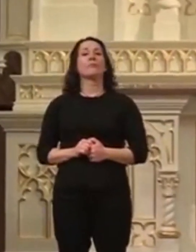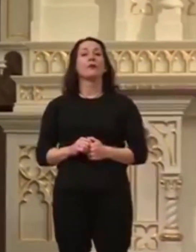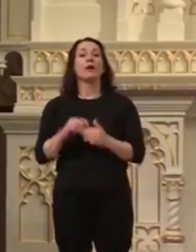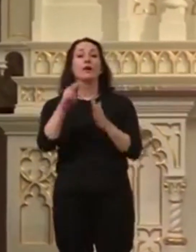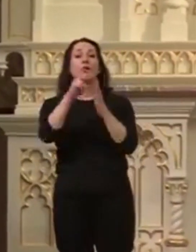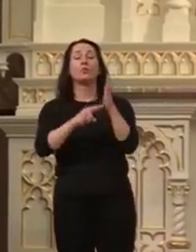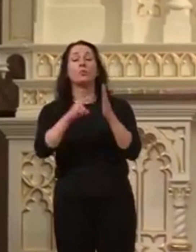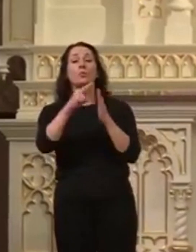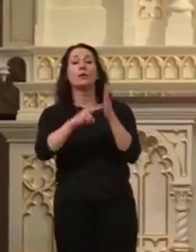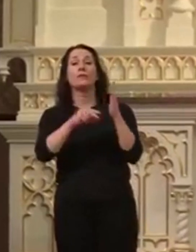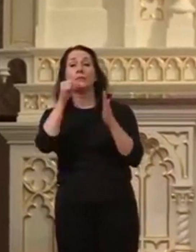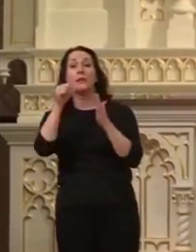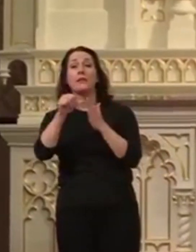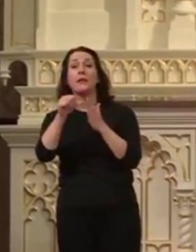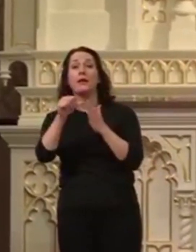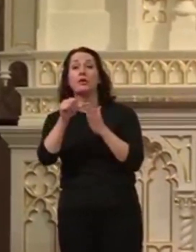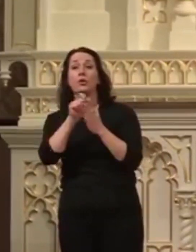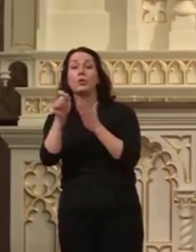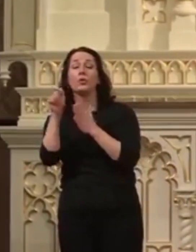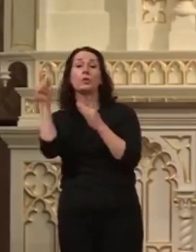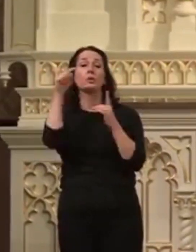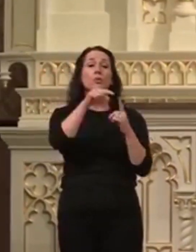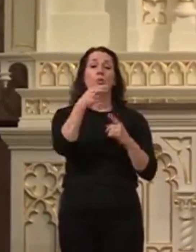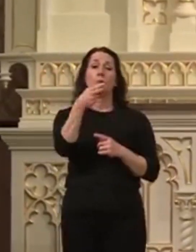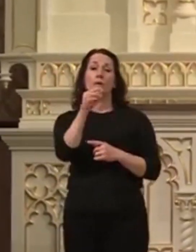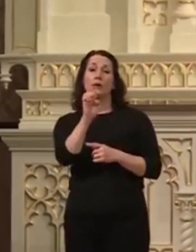Reading from the letter to the Hebrews.